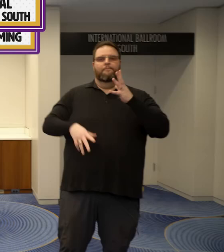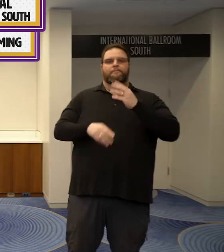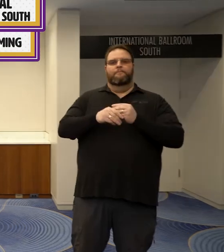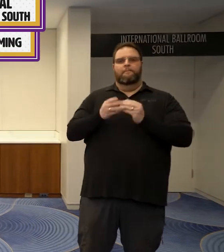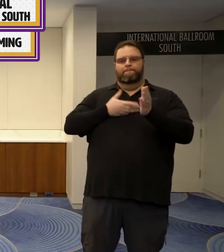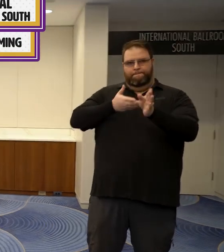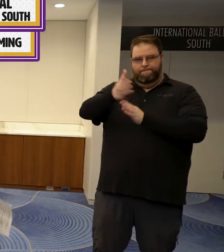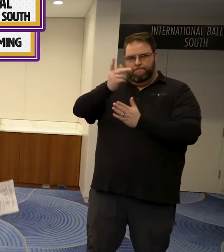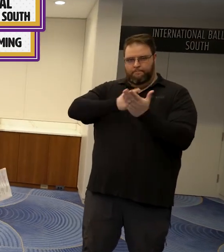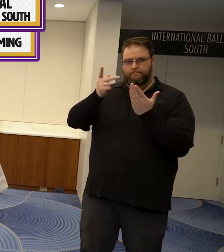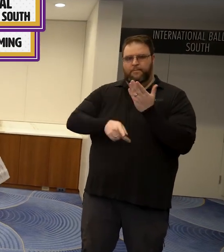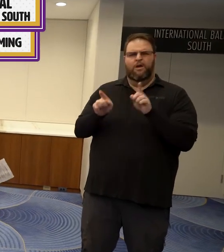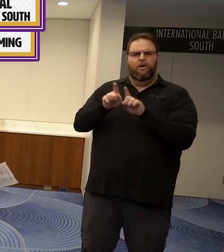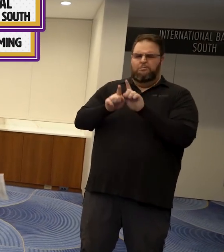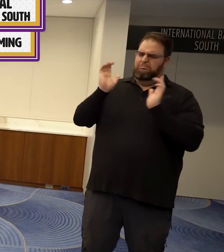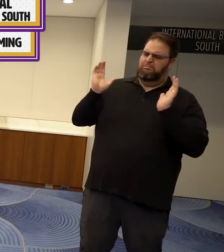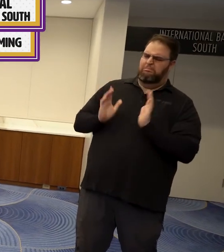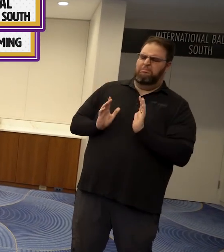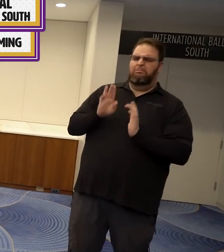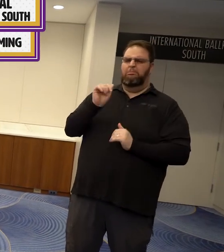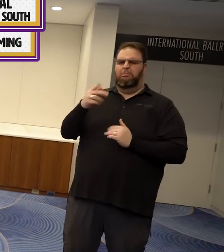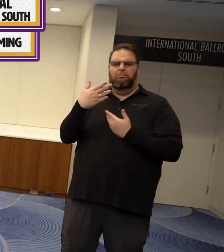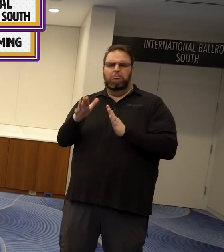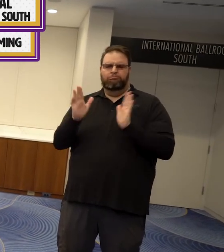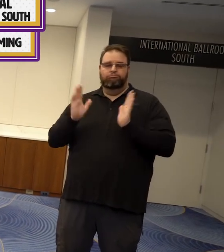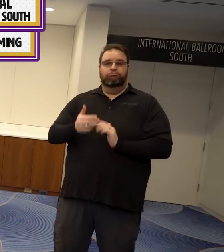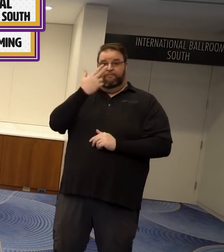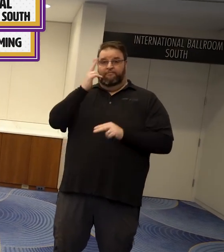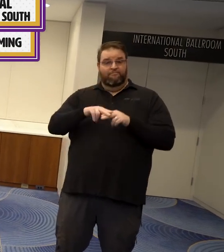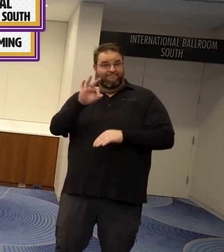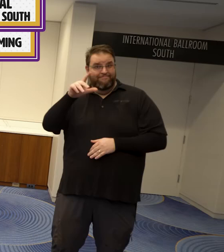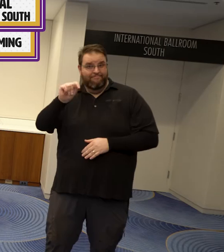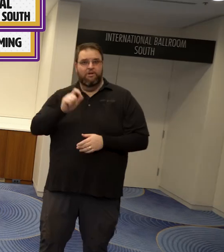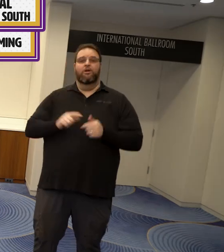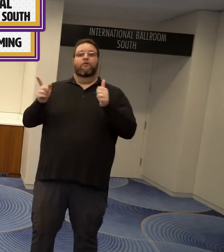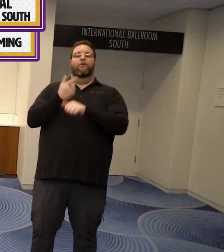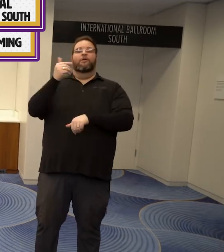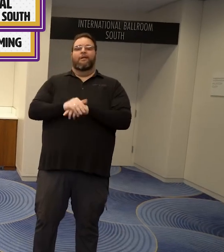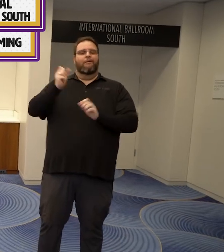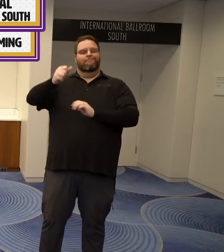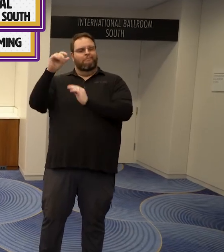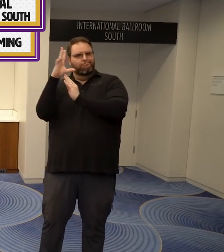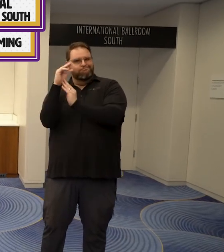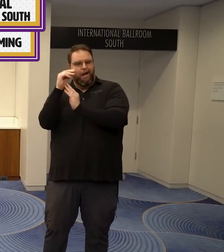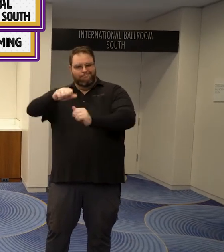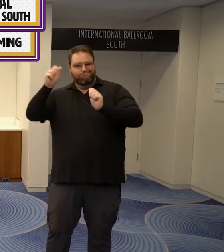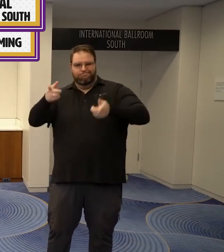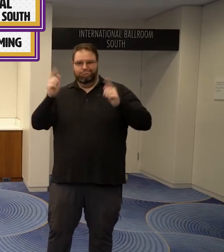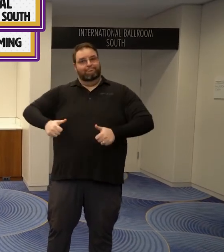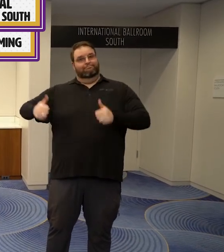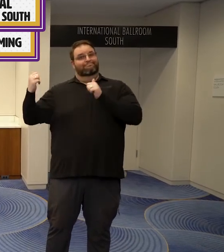additional main programming and some slightly smaller ballrooms. Fun fact, the very first late night puppet slam was in one of these